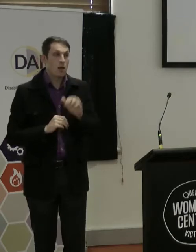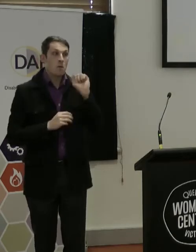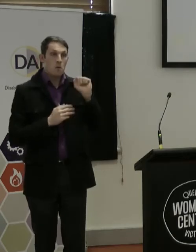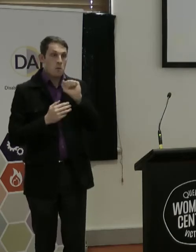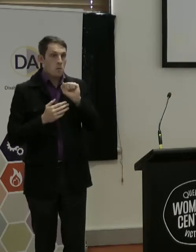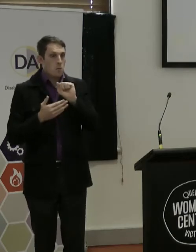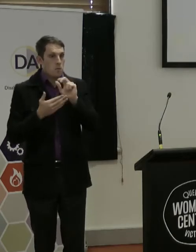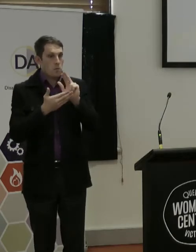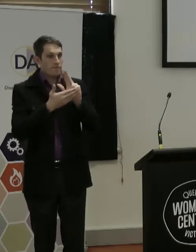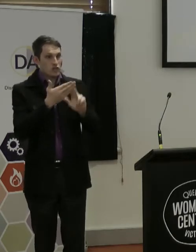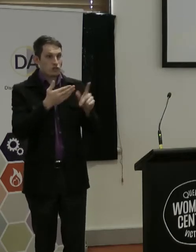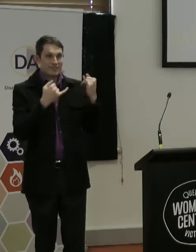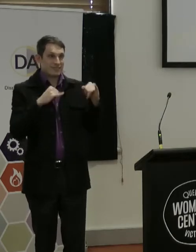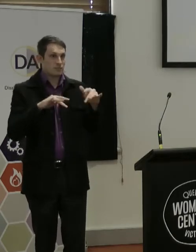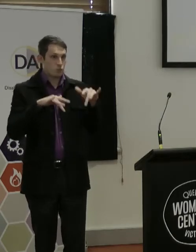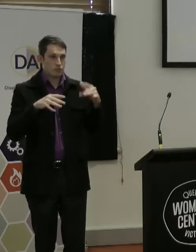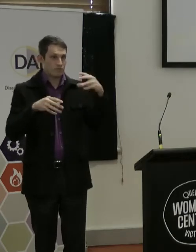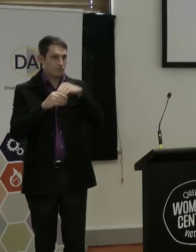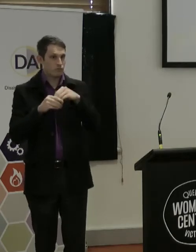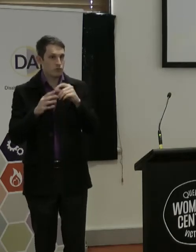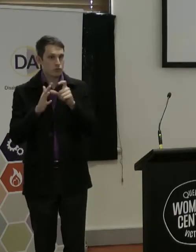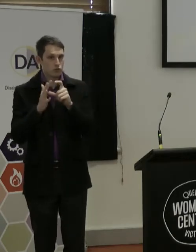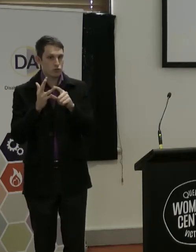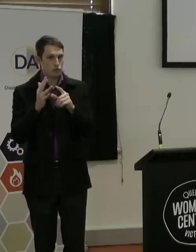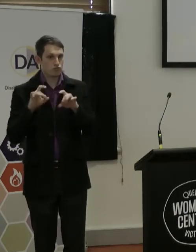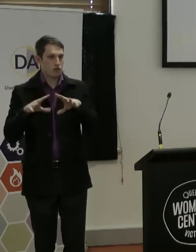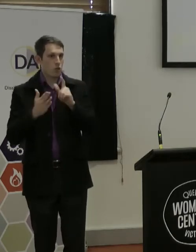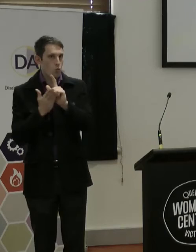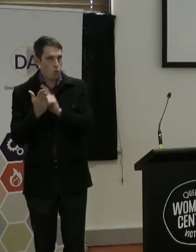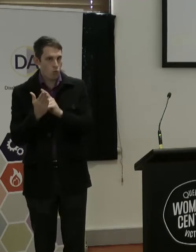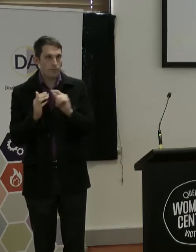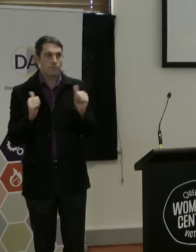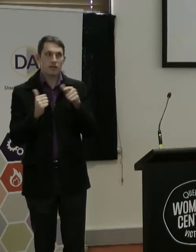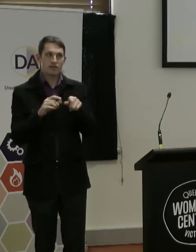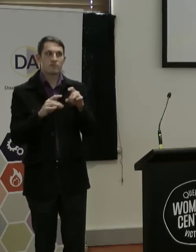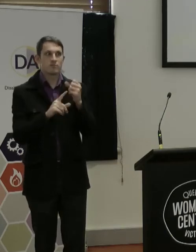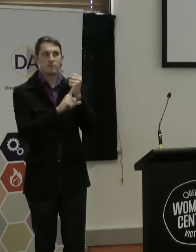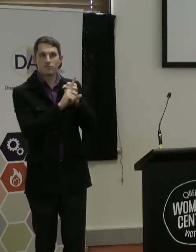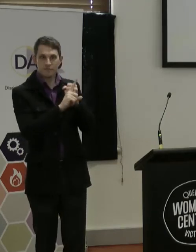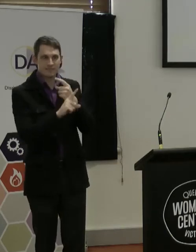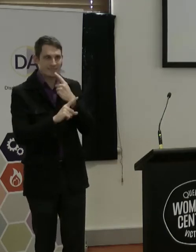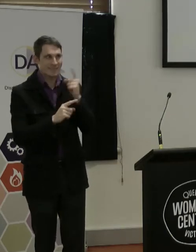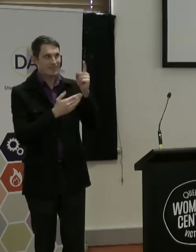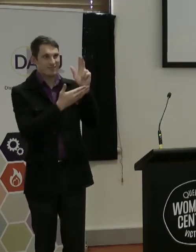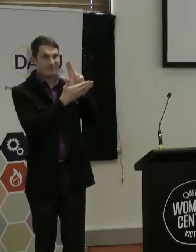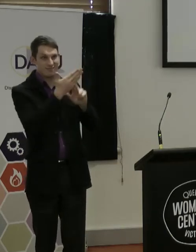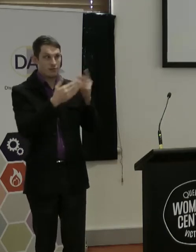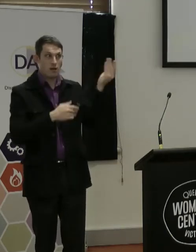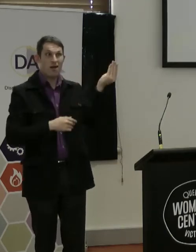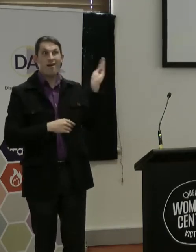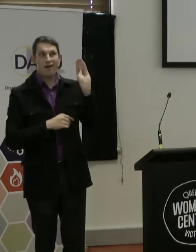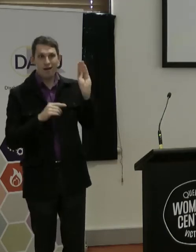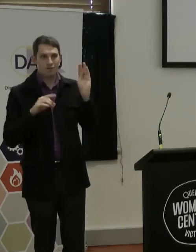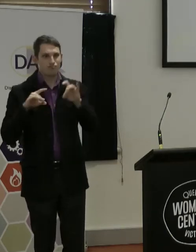still not been incorporated into domestic law, I hear this a lot from disability advocates. They tell me that the convention is really a toothless tiger. I